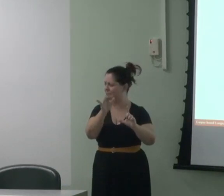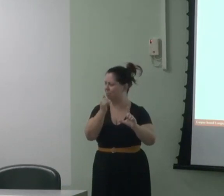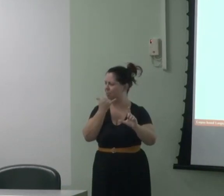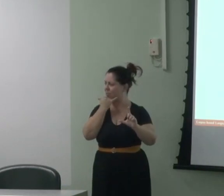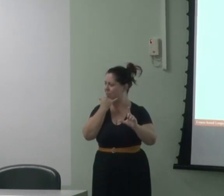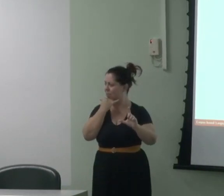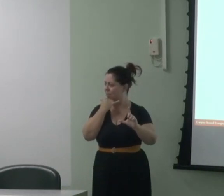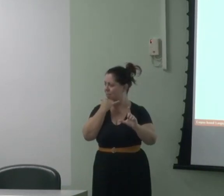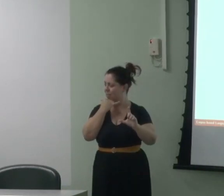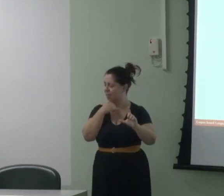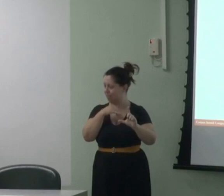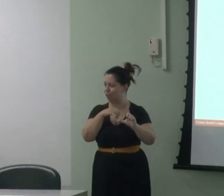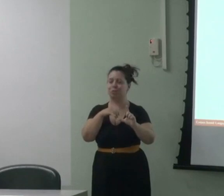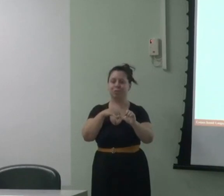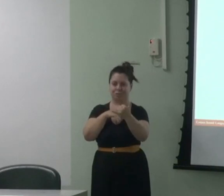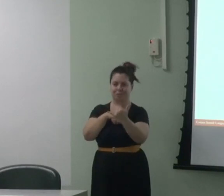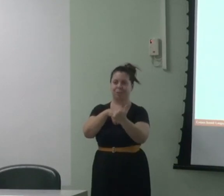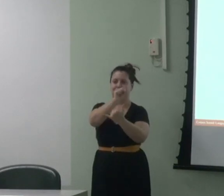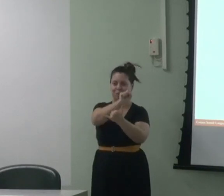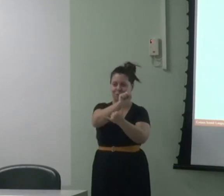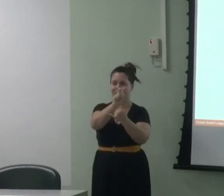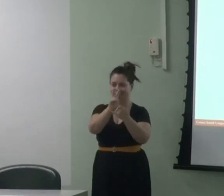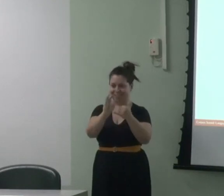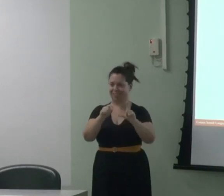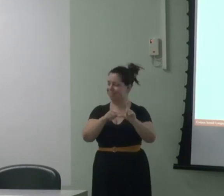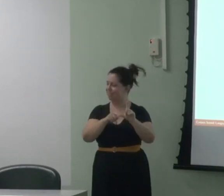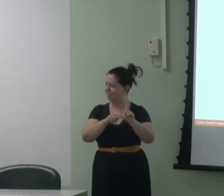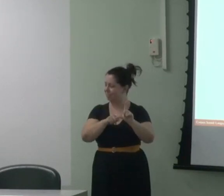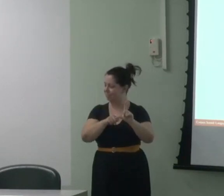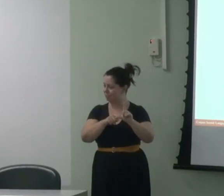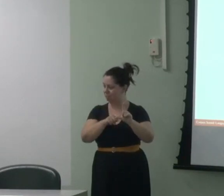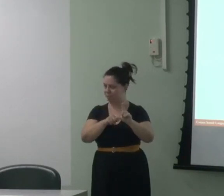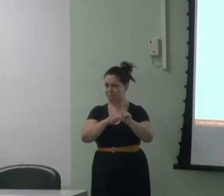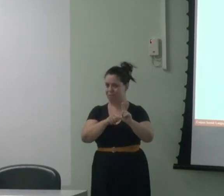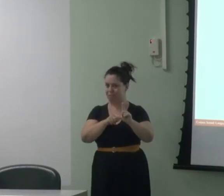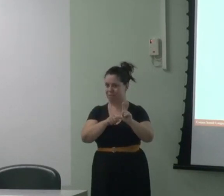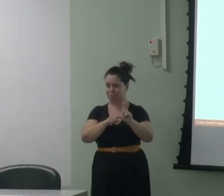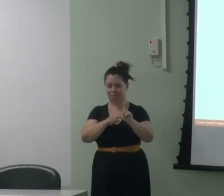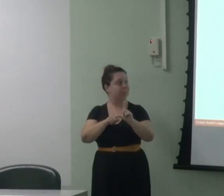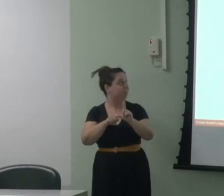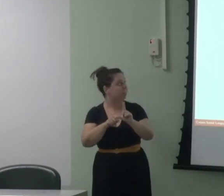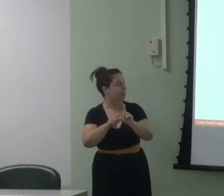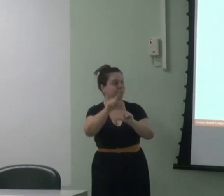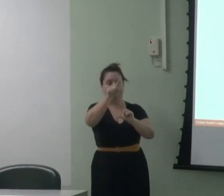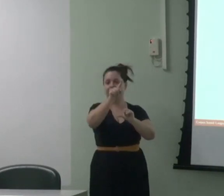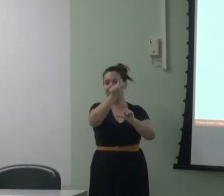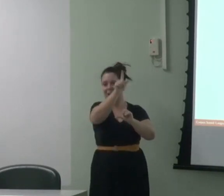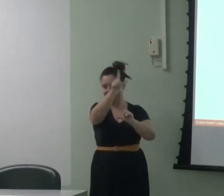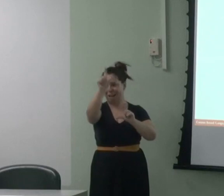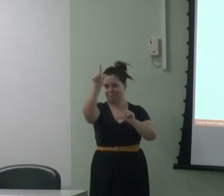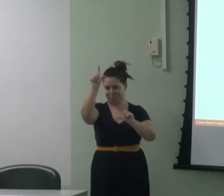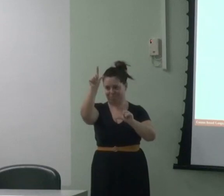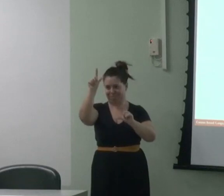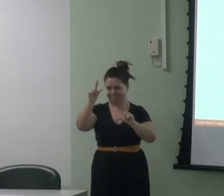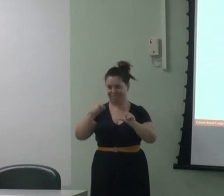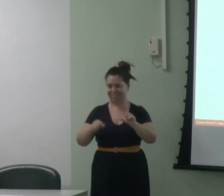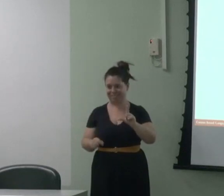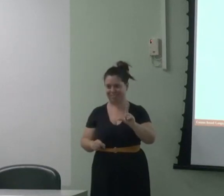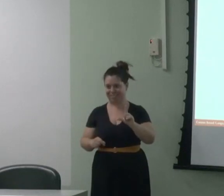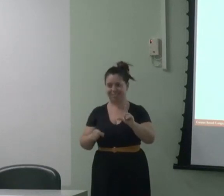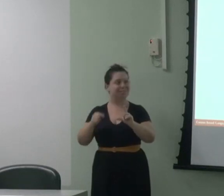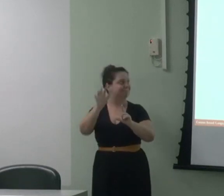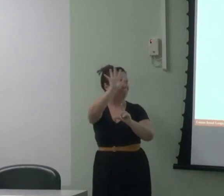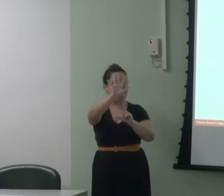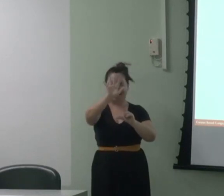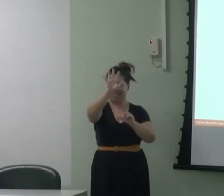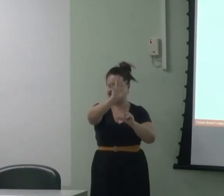OVS languages. We don't have them in UD, obviously, it's empty, but it's actually known that such languages